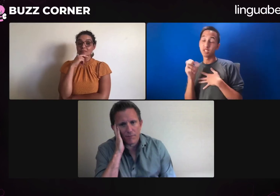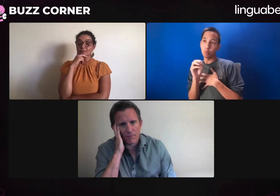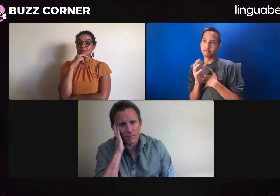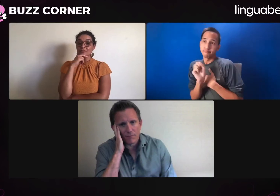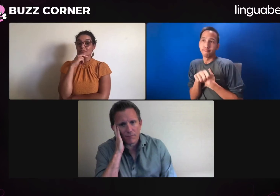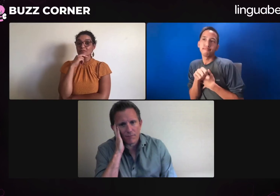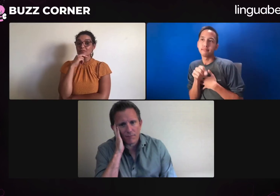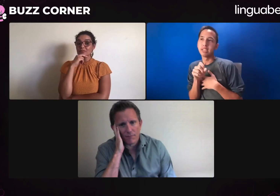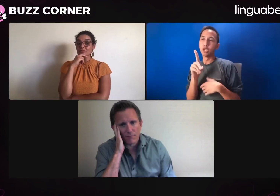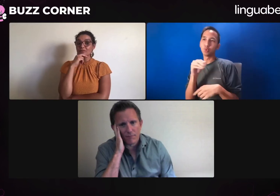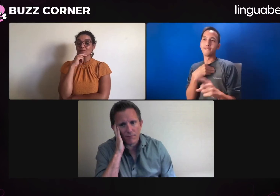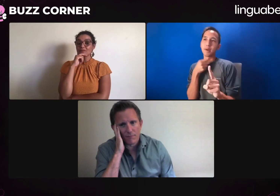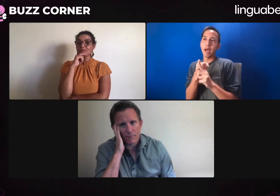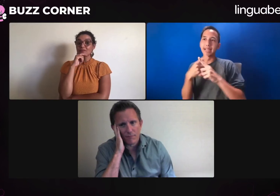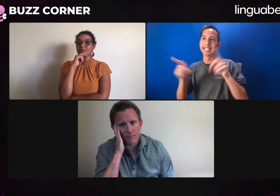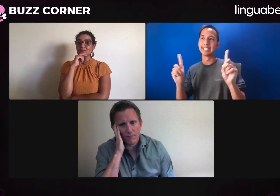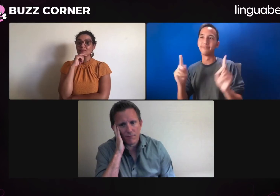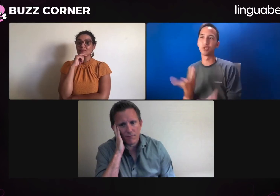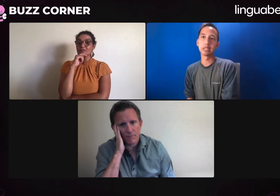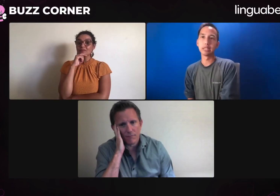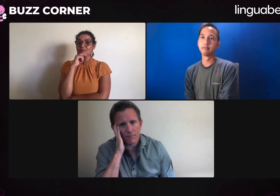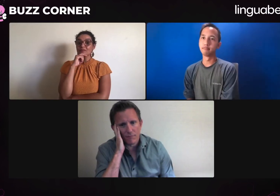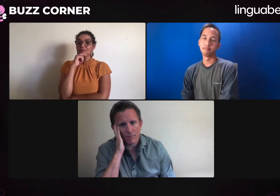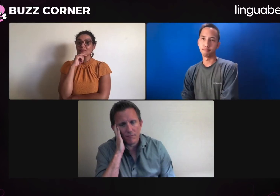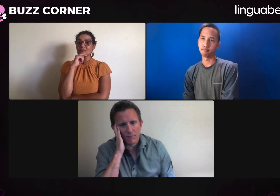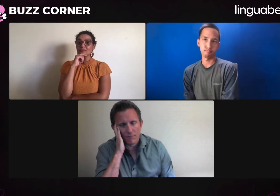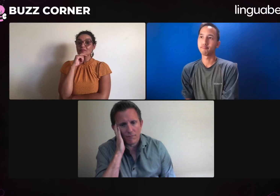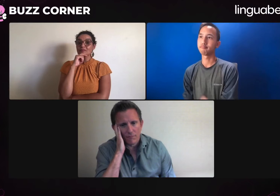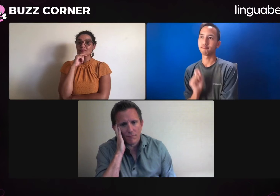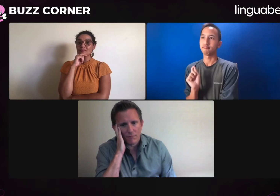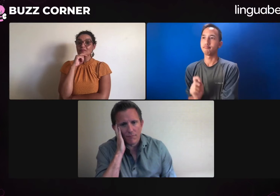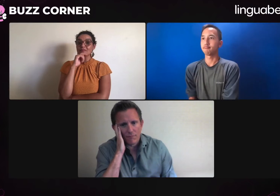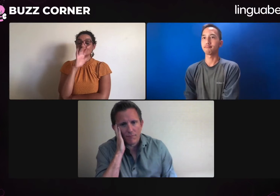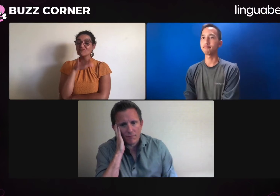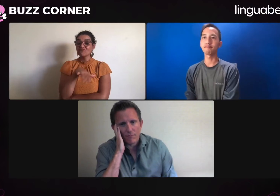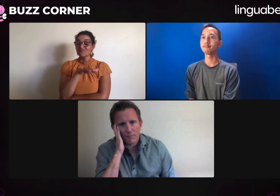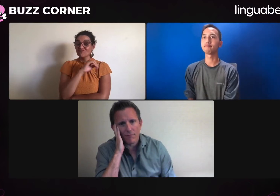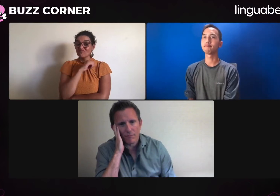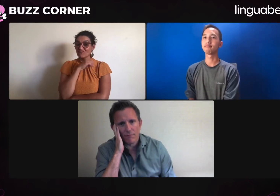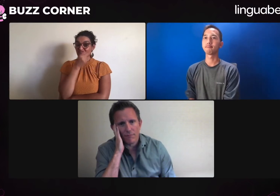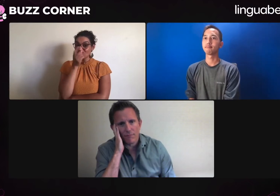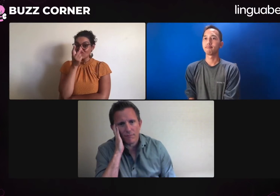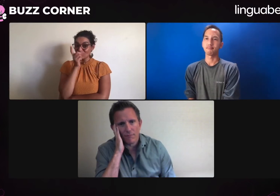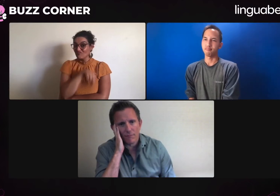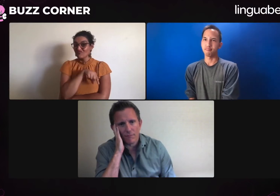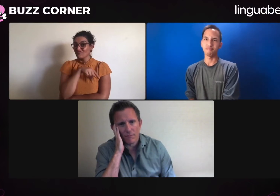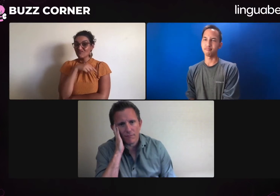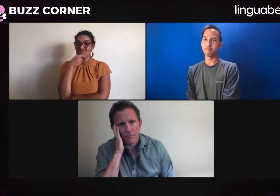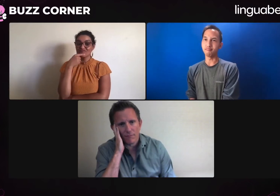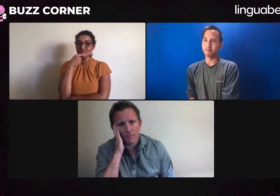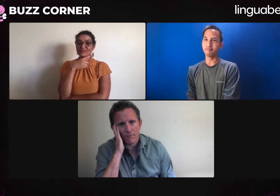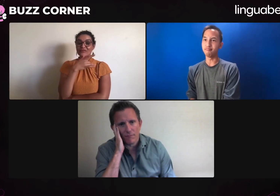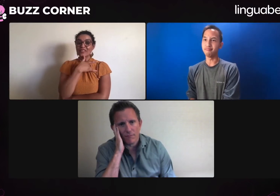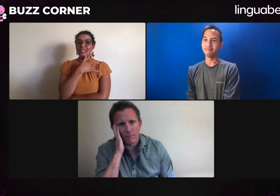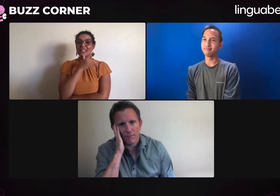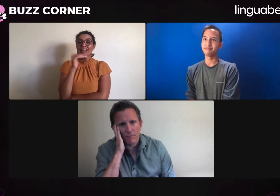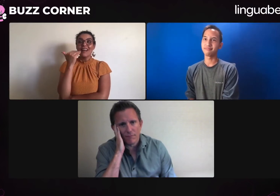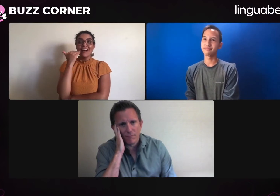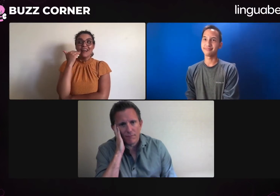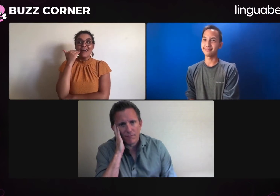caused, the president to step down. And it does have a different impact, definitely, when you have that